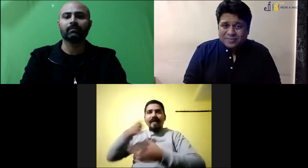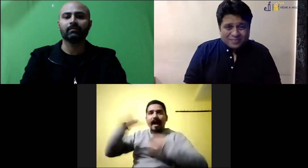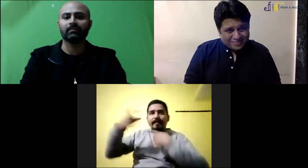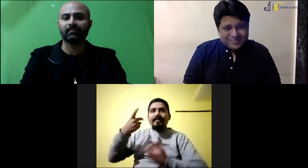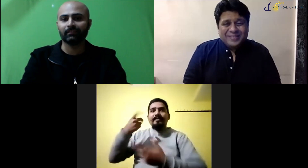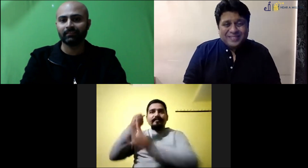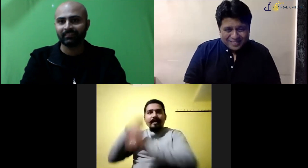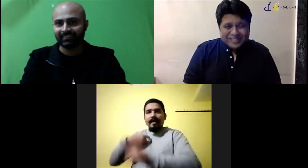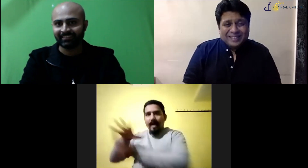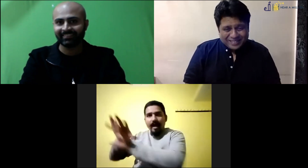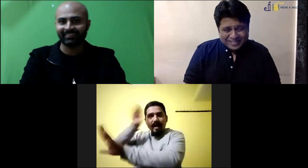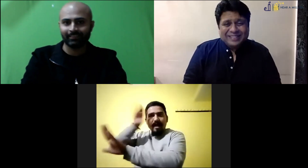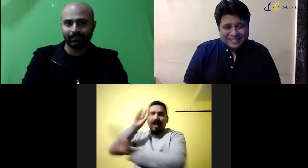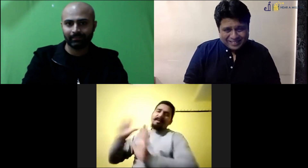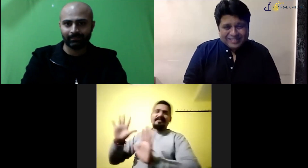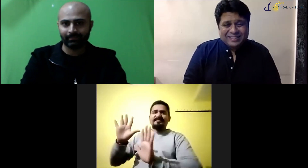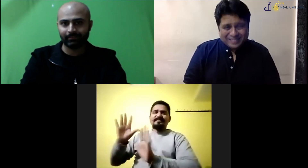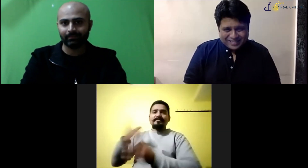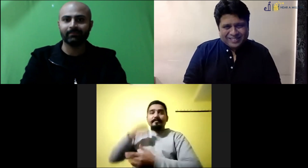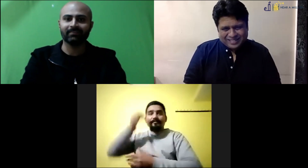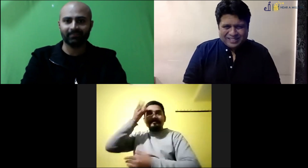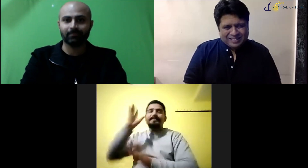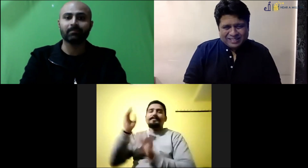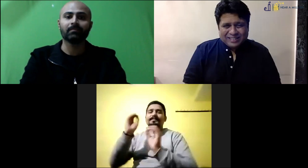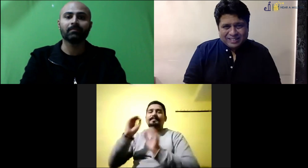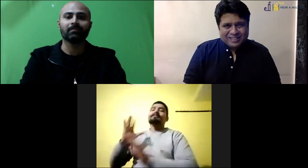wherever we've seen that there is a lack of awareness, there's lack of